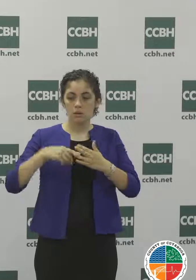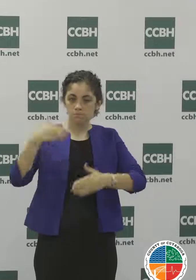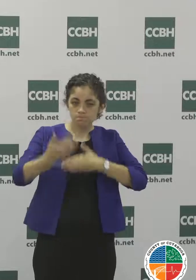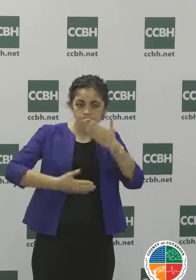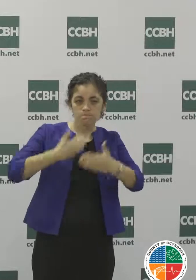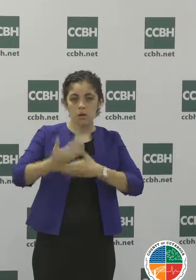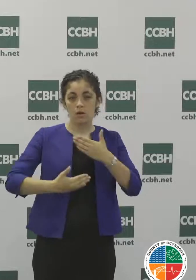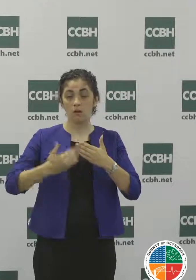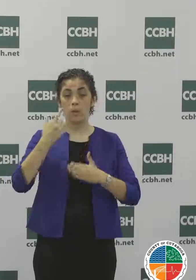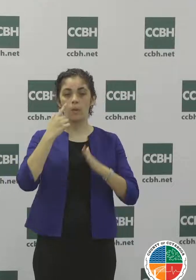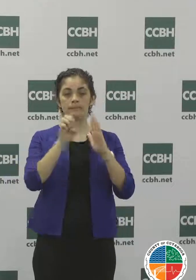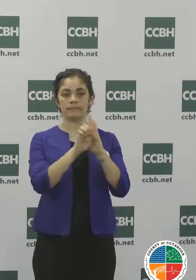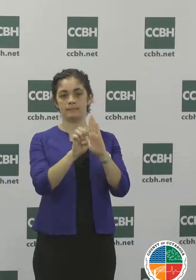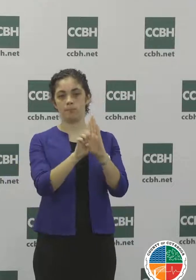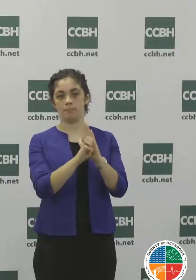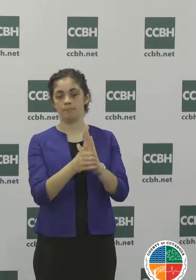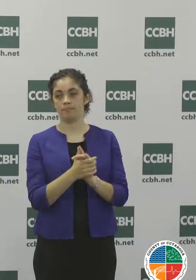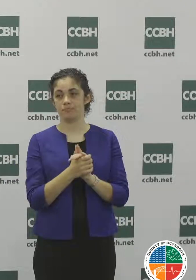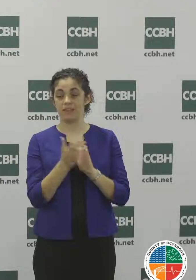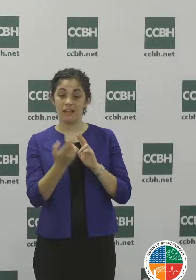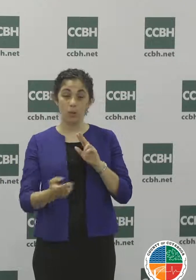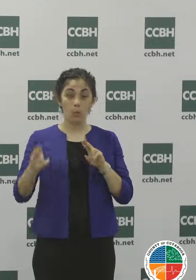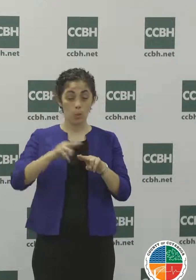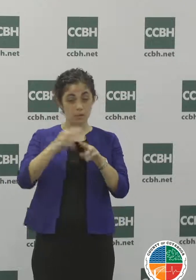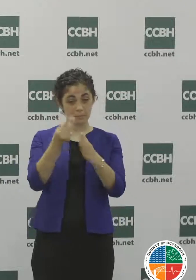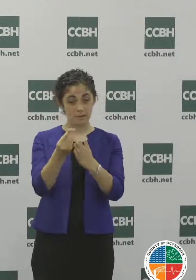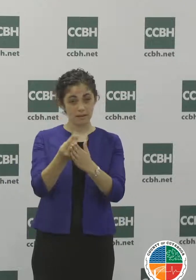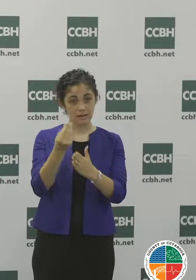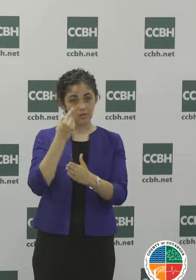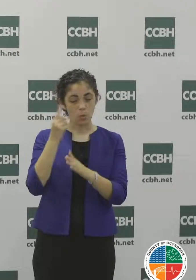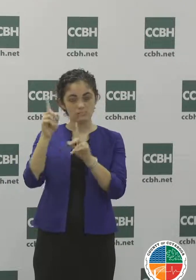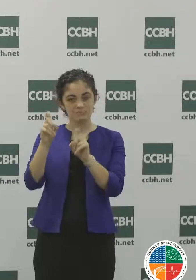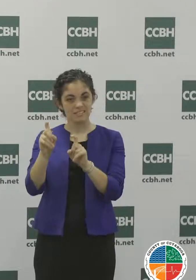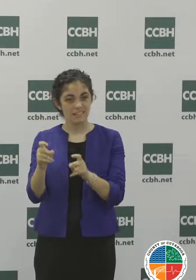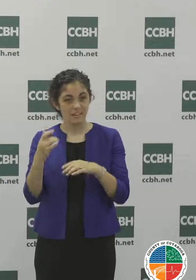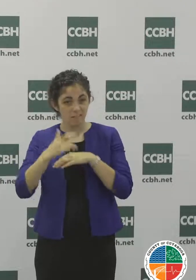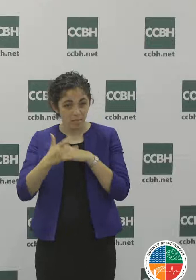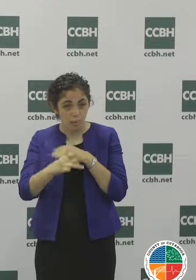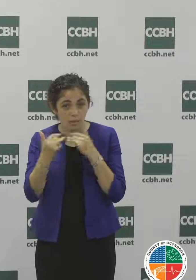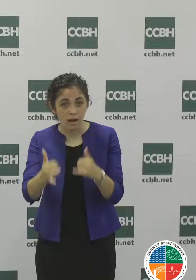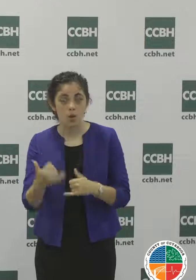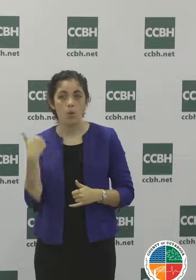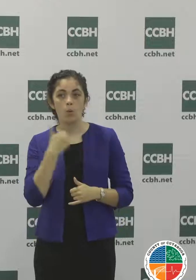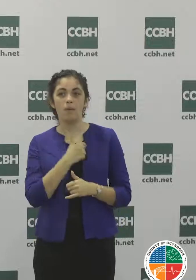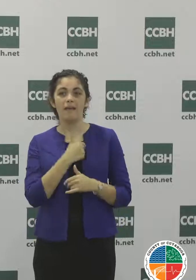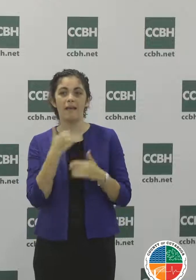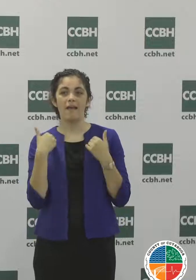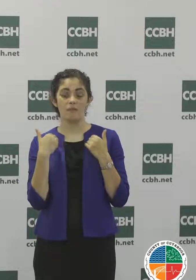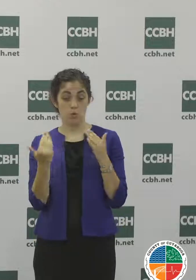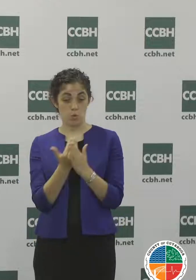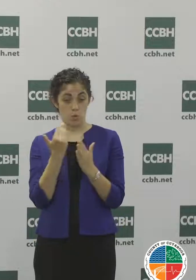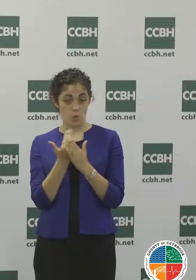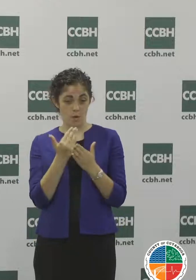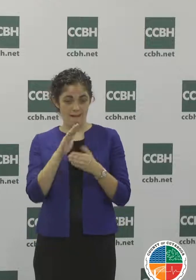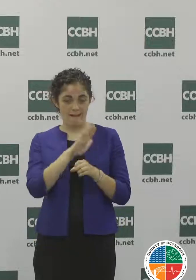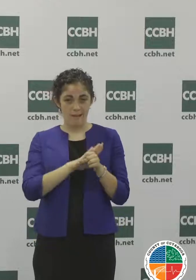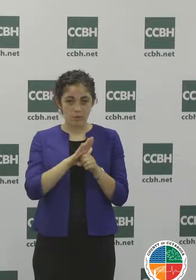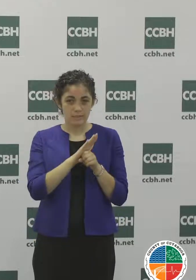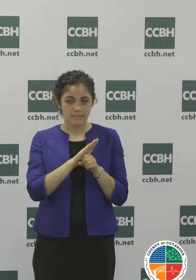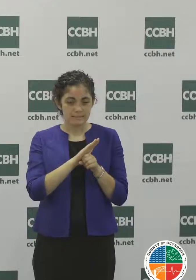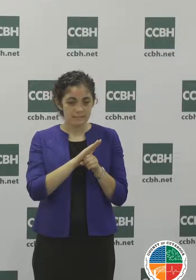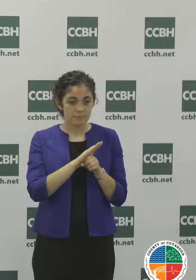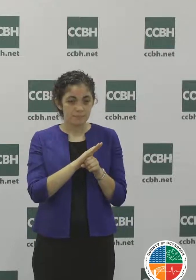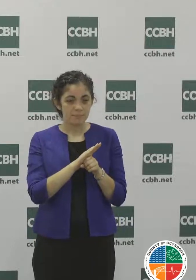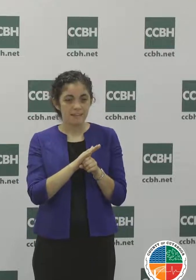For example, with our increased funding for testing, we're reaching into neighborhoods with